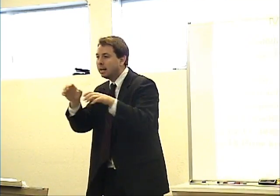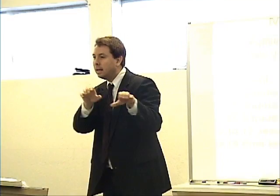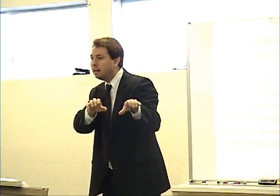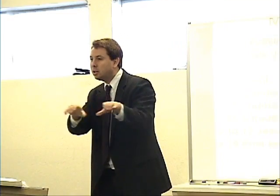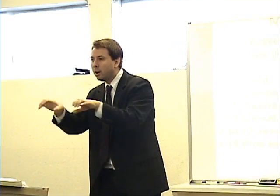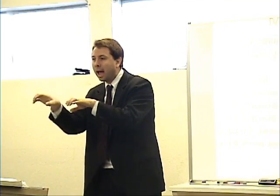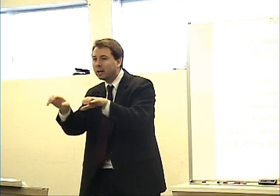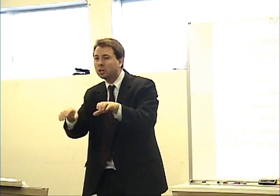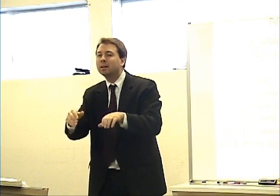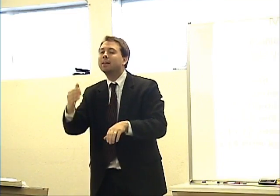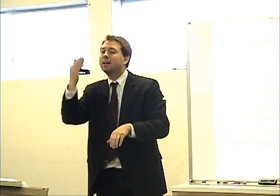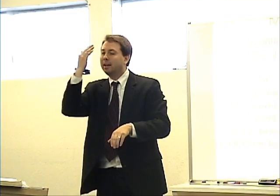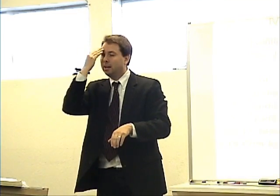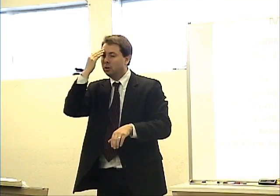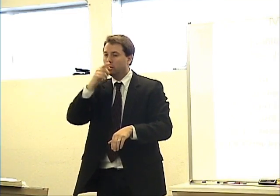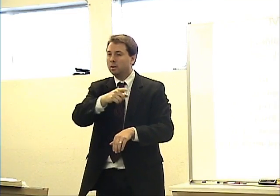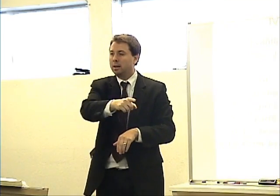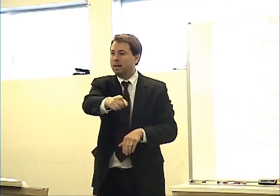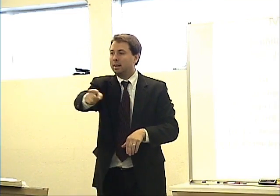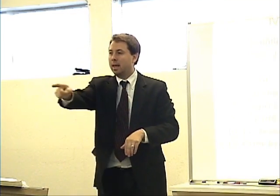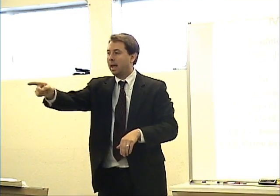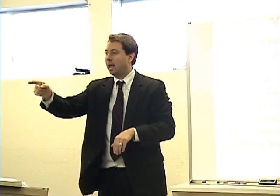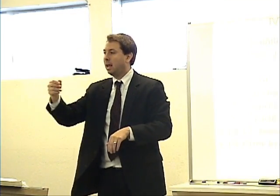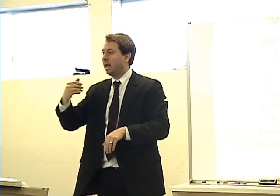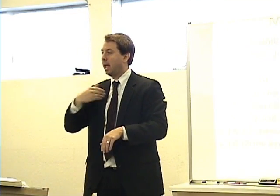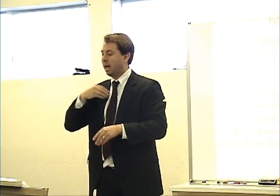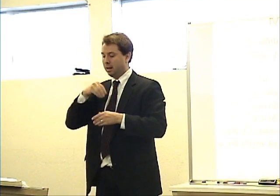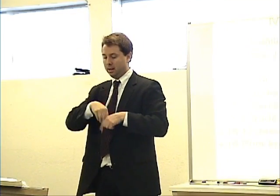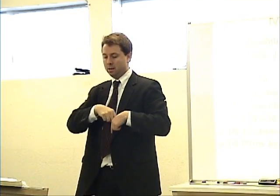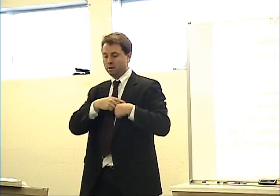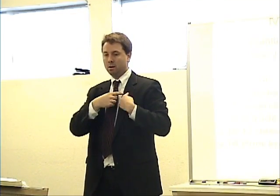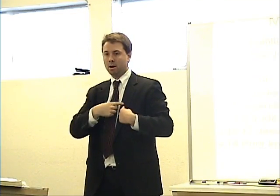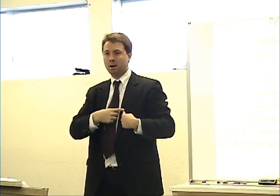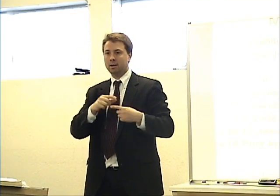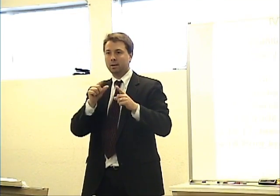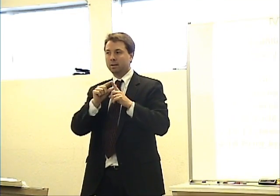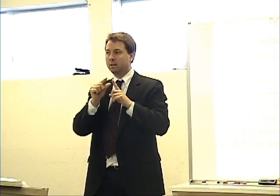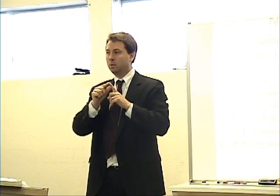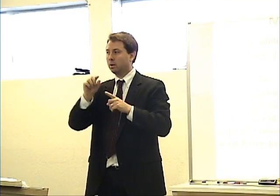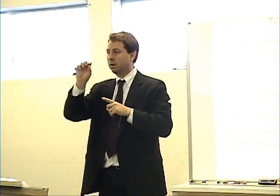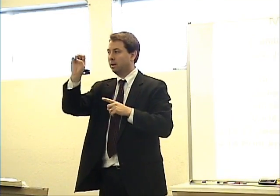studied their action. He knew they had in their heart the word